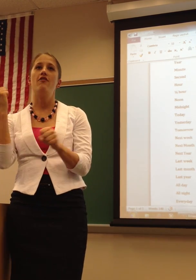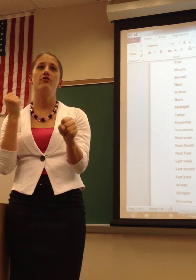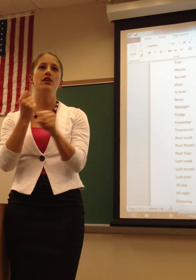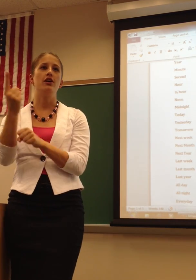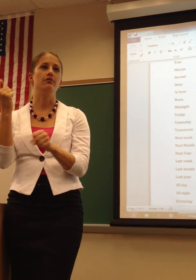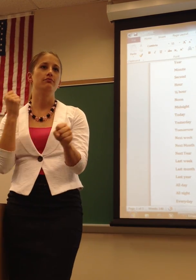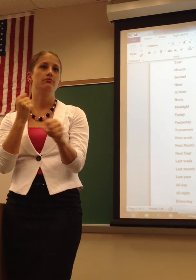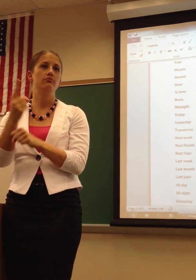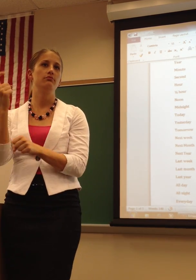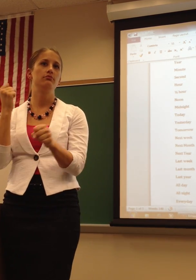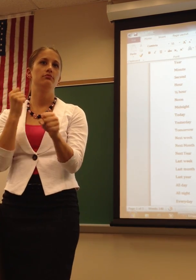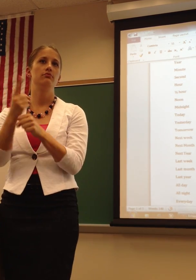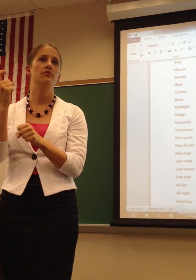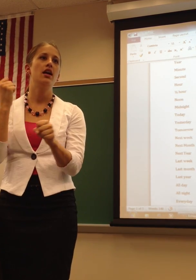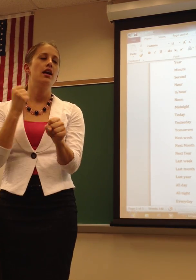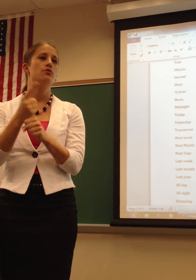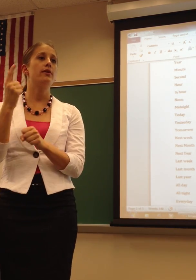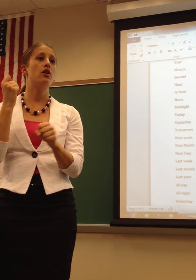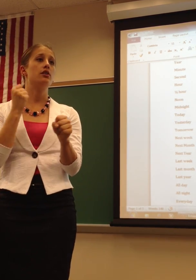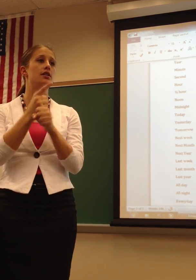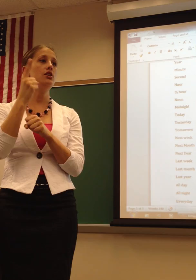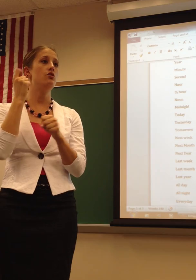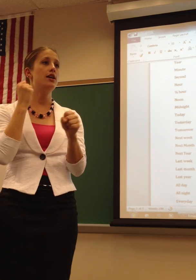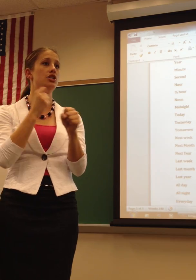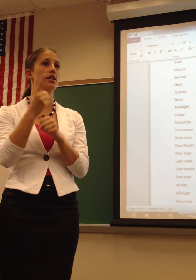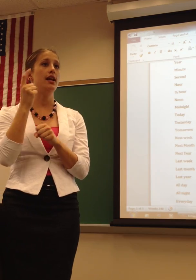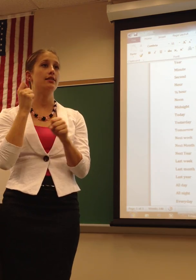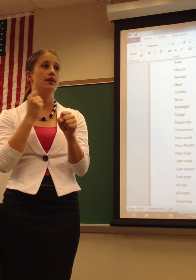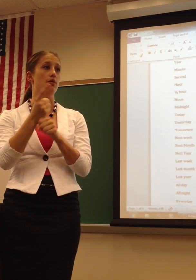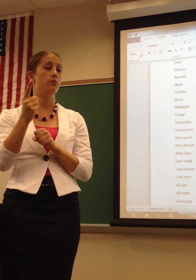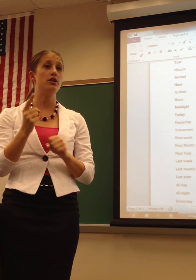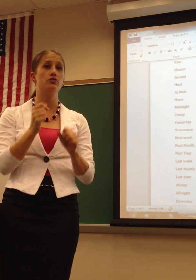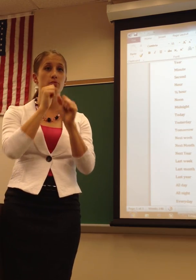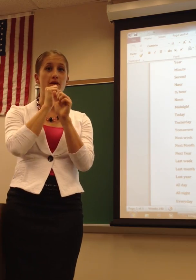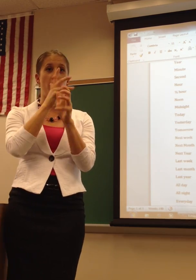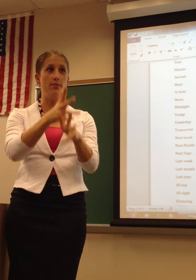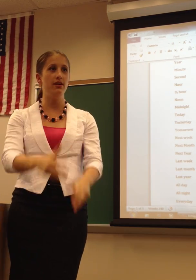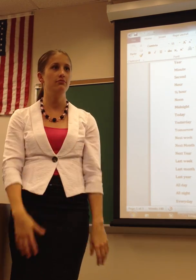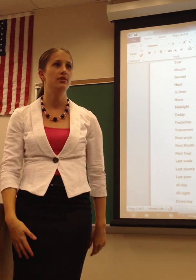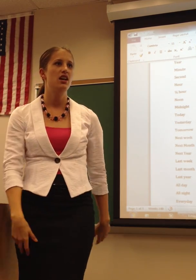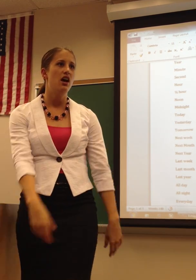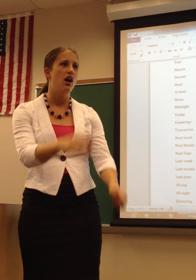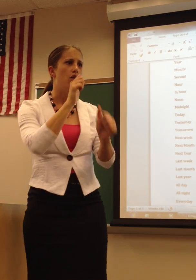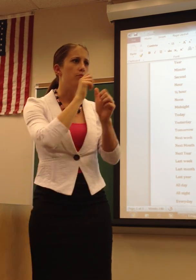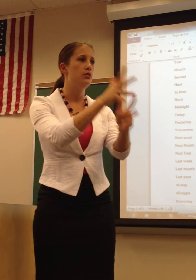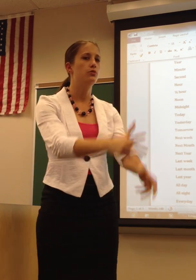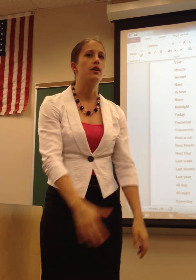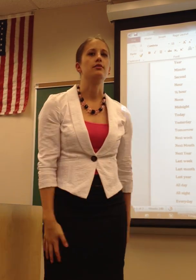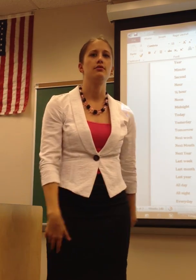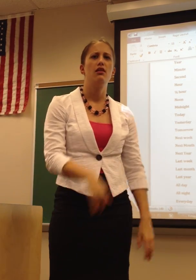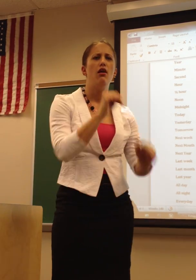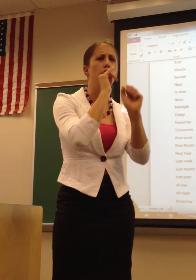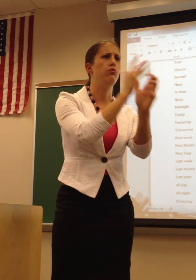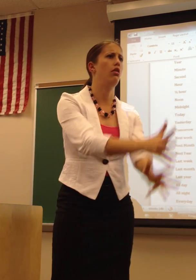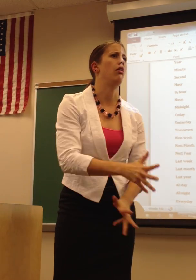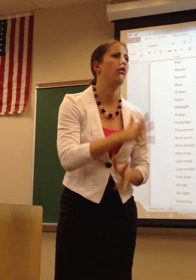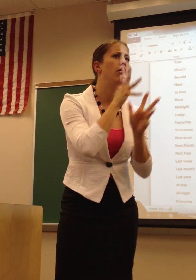Every year. It's what we call continuation in ASL. Remember I told you about vomit? Oh, puked once. Oh,